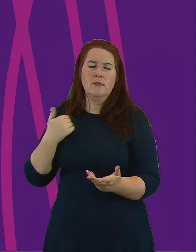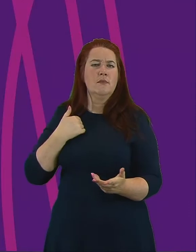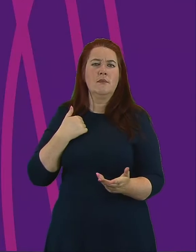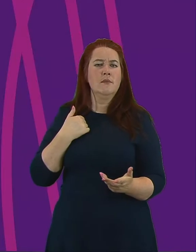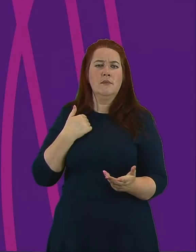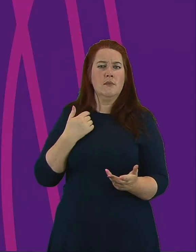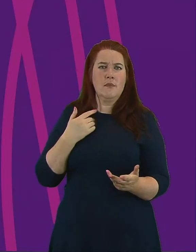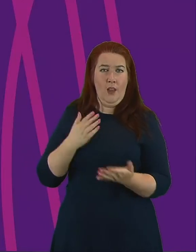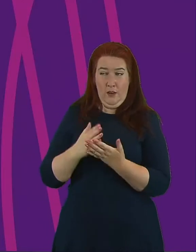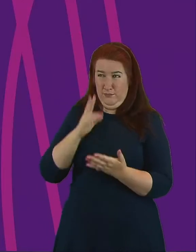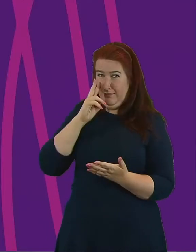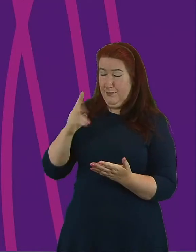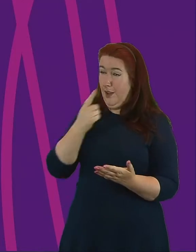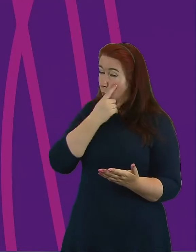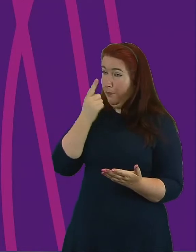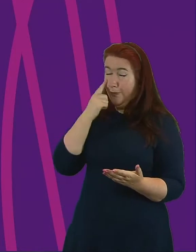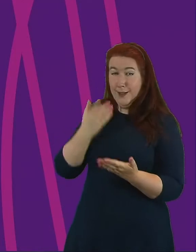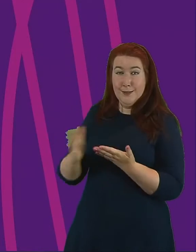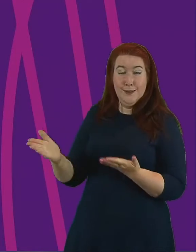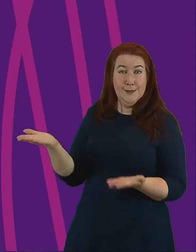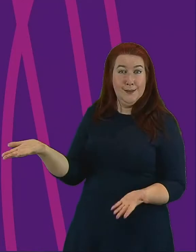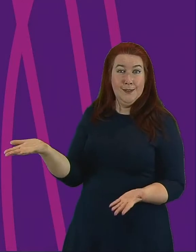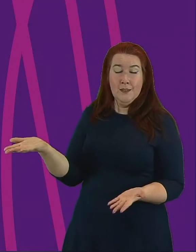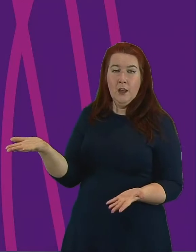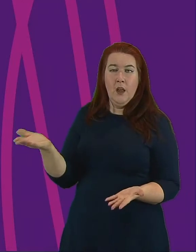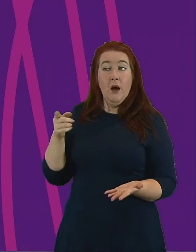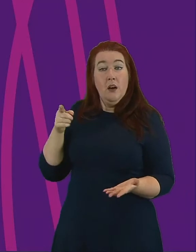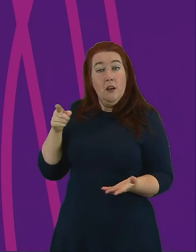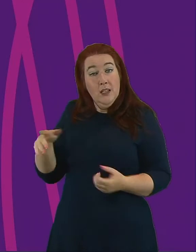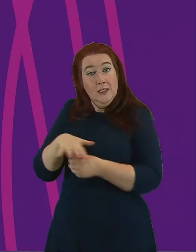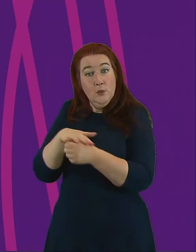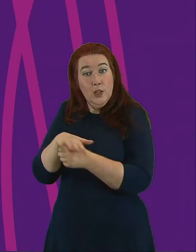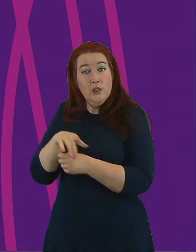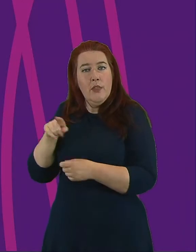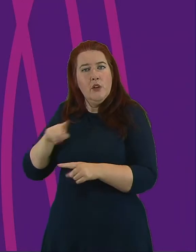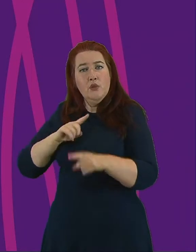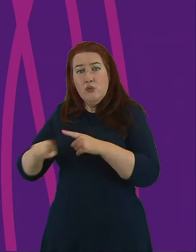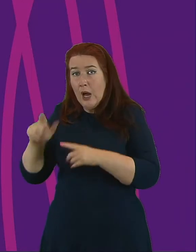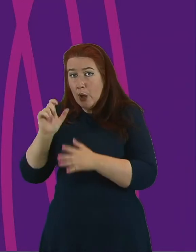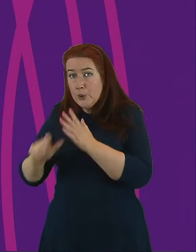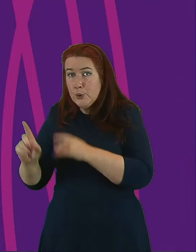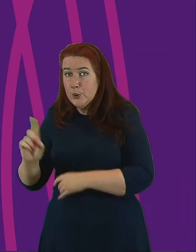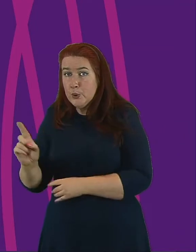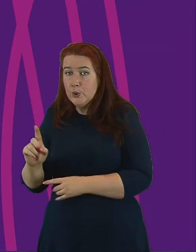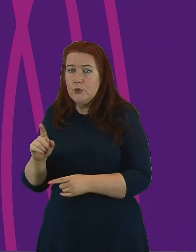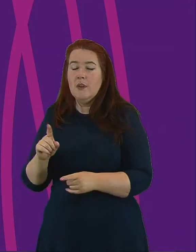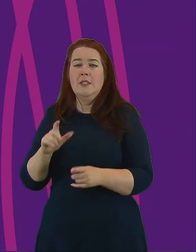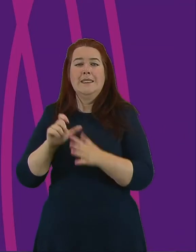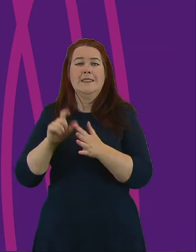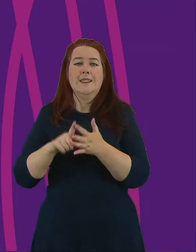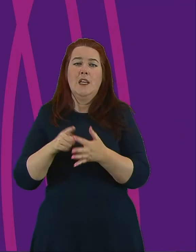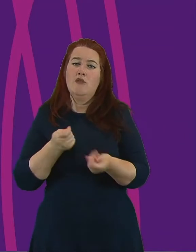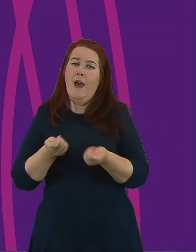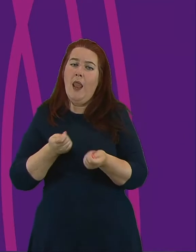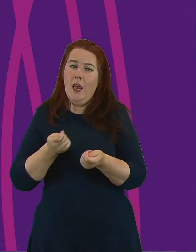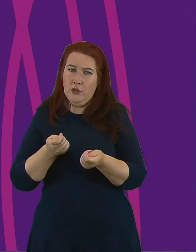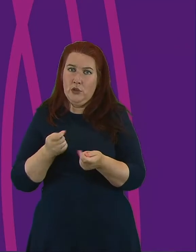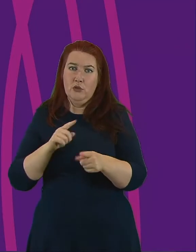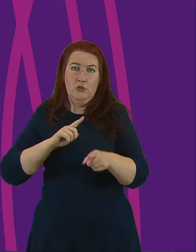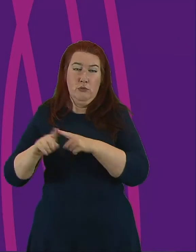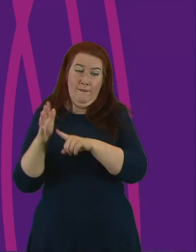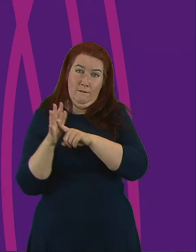is blindingly obvious. And in those circumstances, what they are trying to do is to drive deregulation down the throats